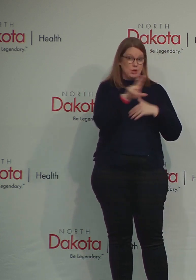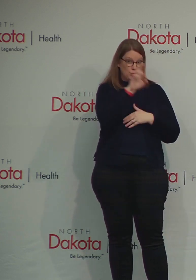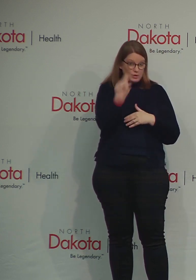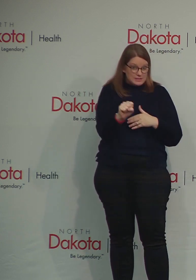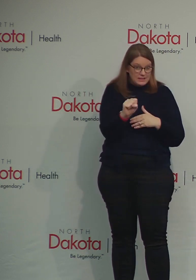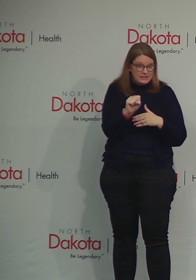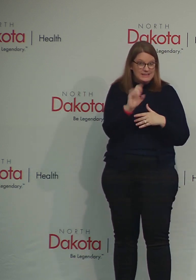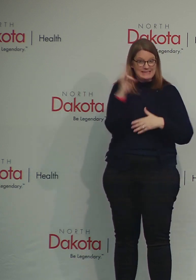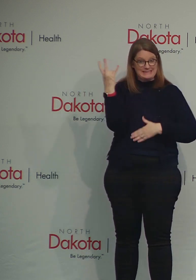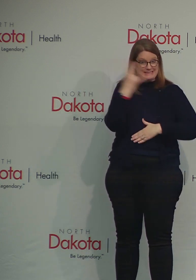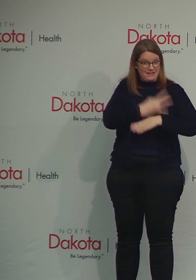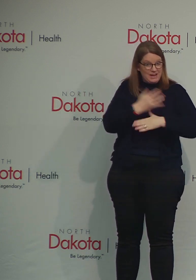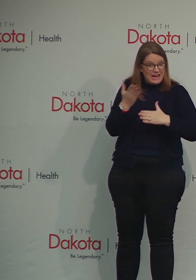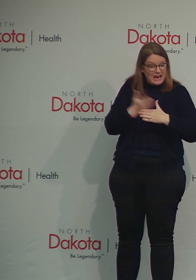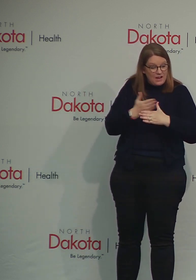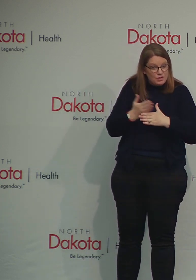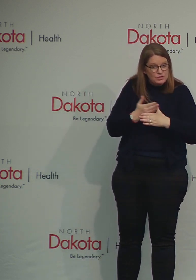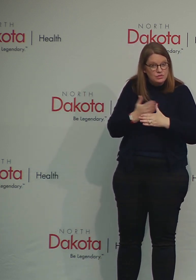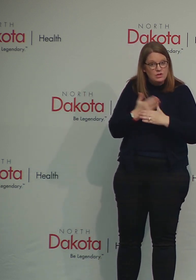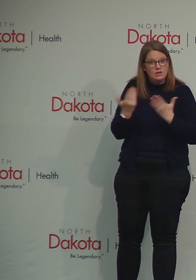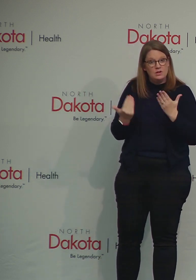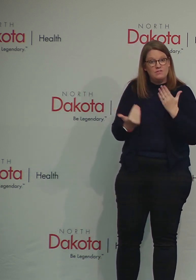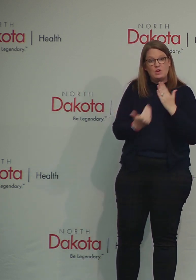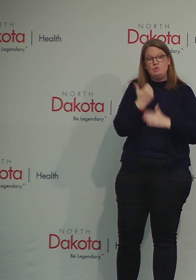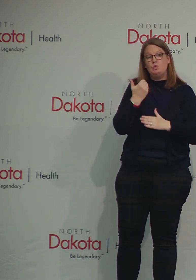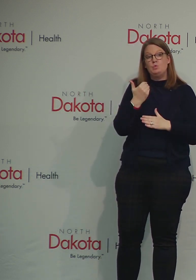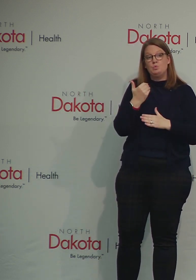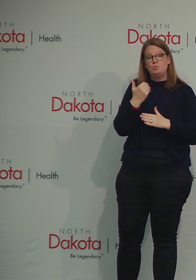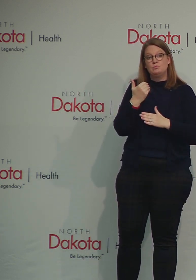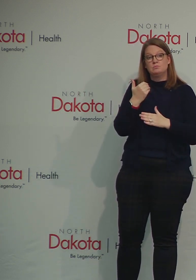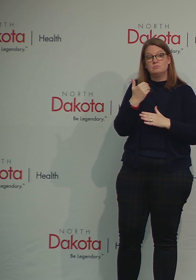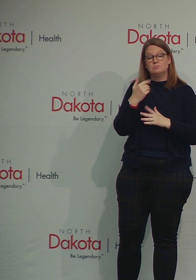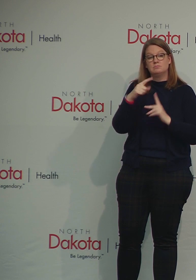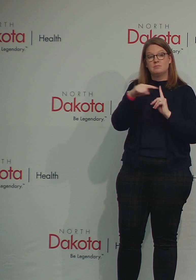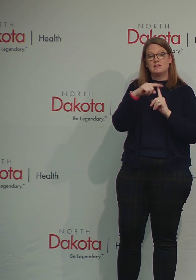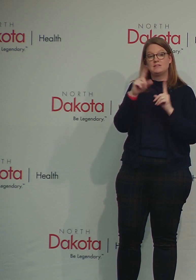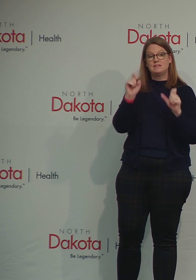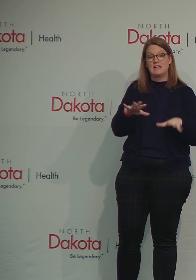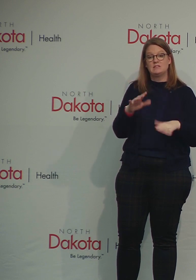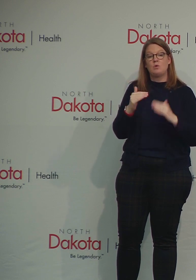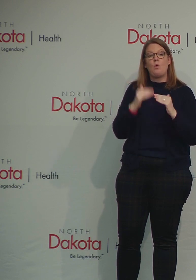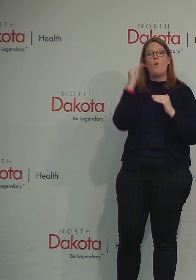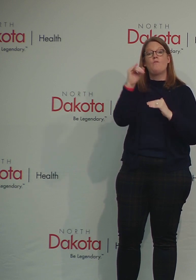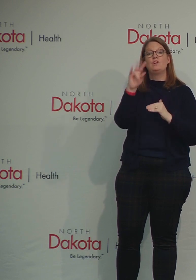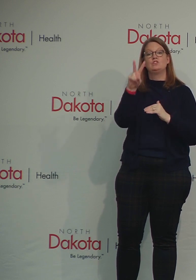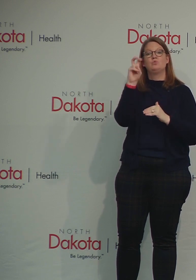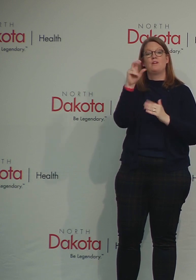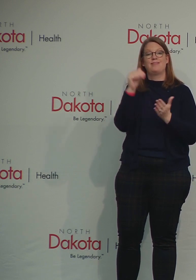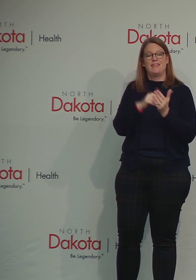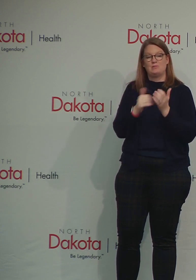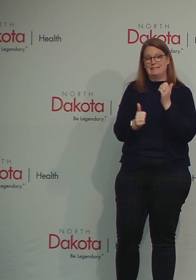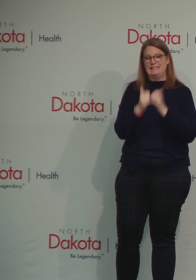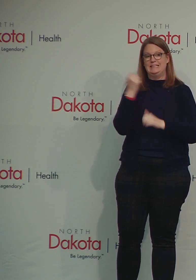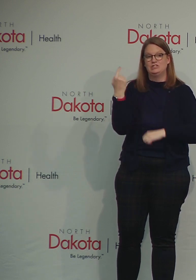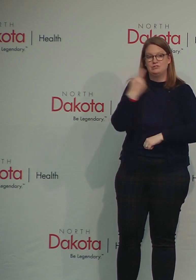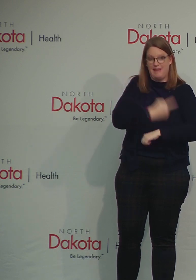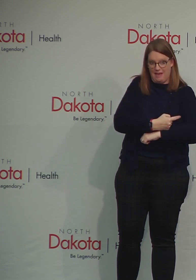new COVID infections surpassed 200,000 per day for the first time on Monday,